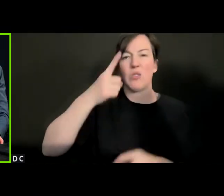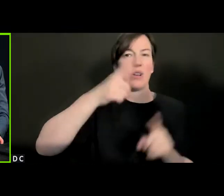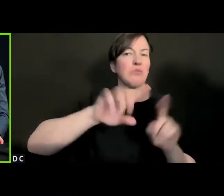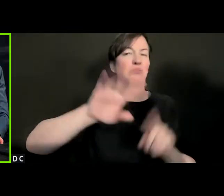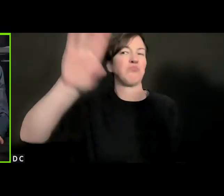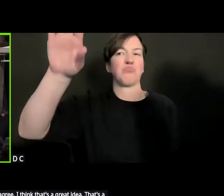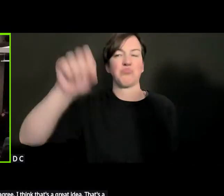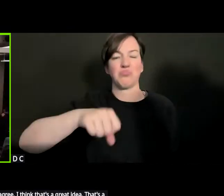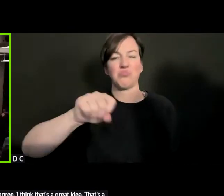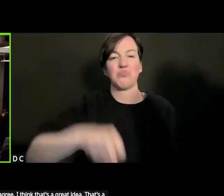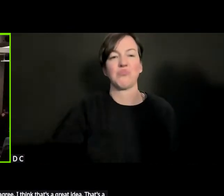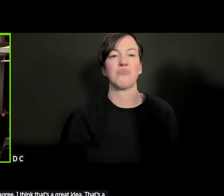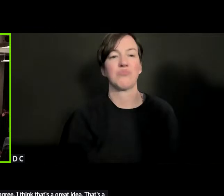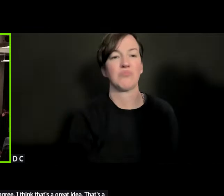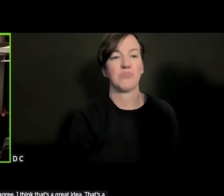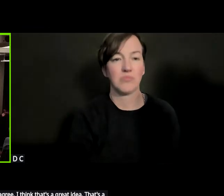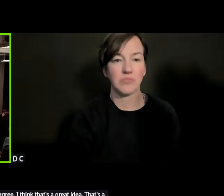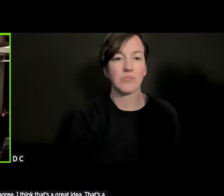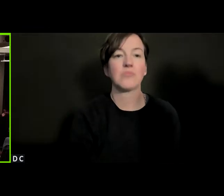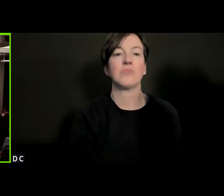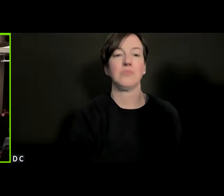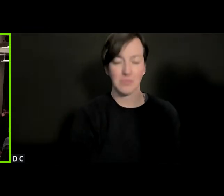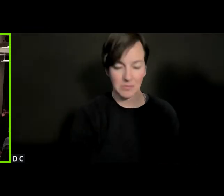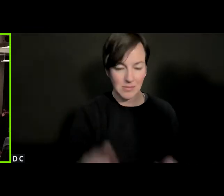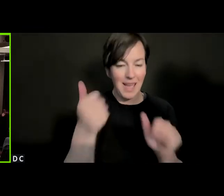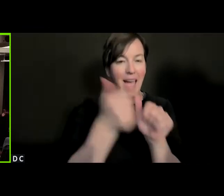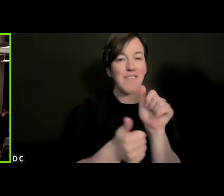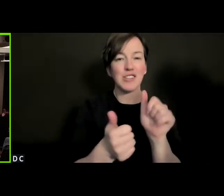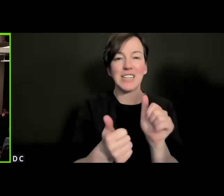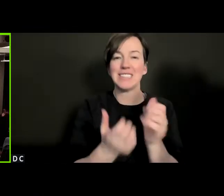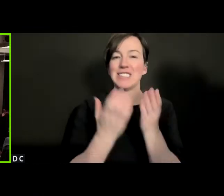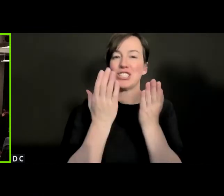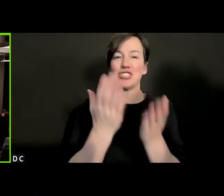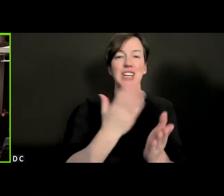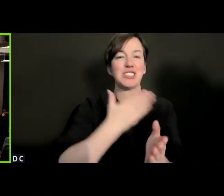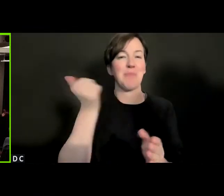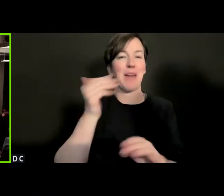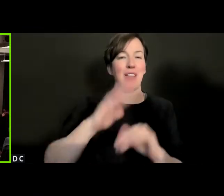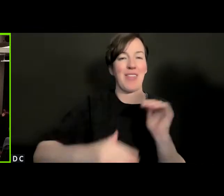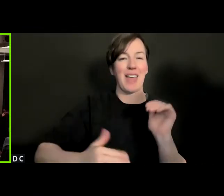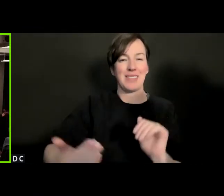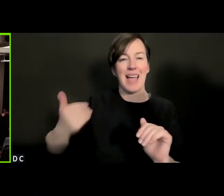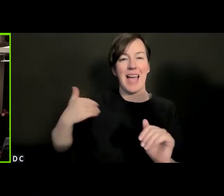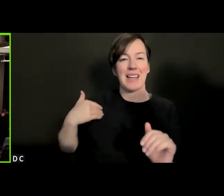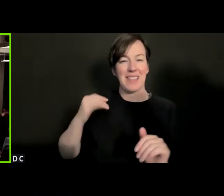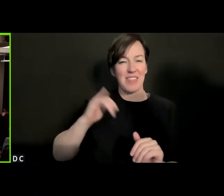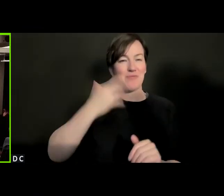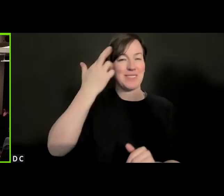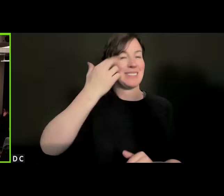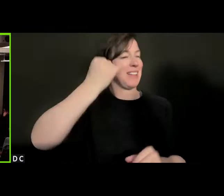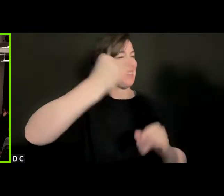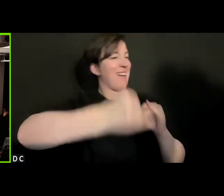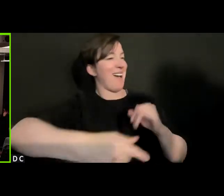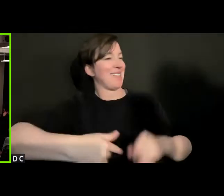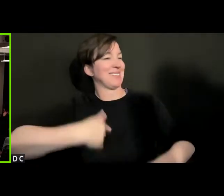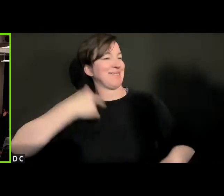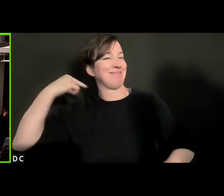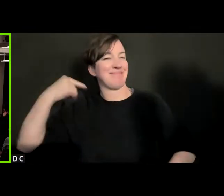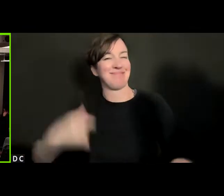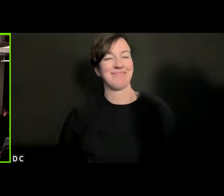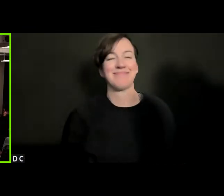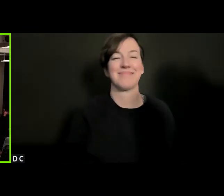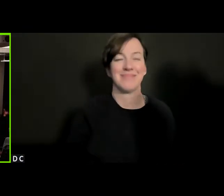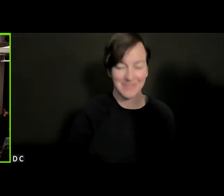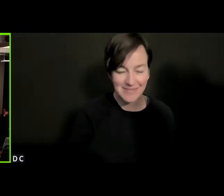idea. Okay, every suggestion gets better than the last, so. That's why you go last.